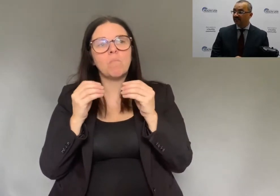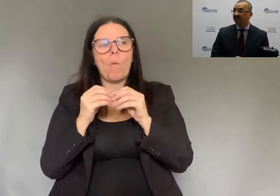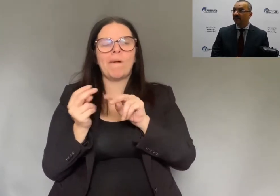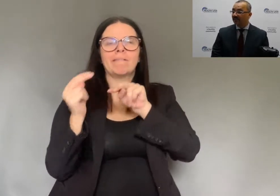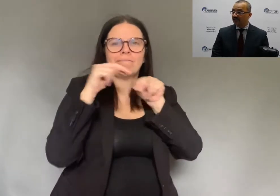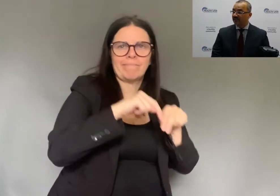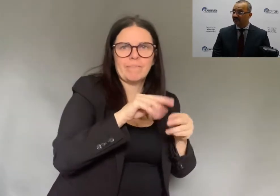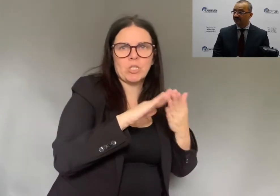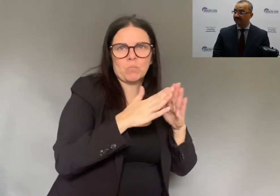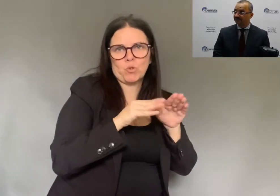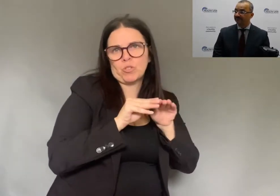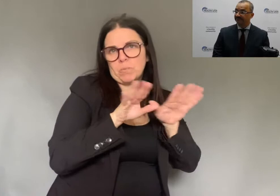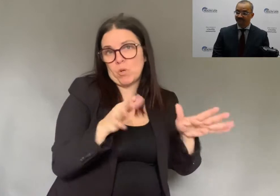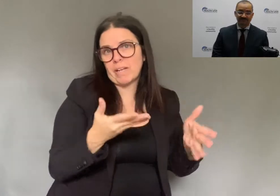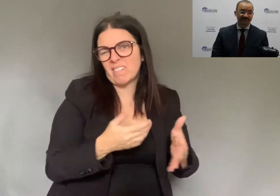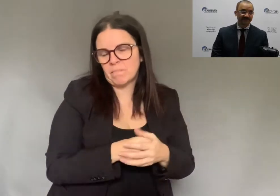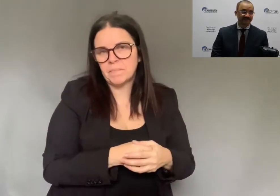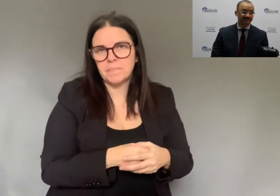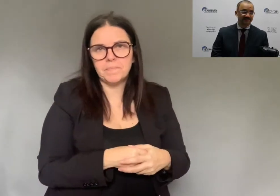and some other settings.